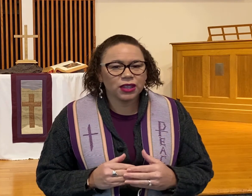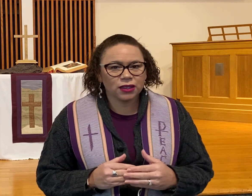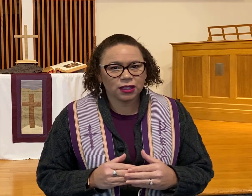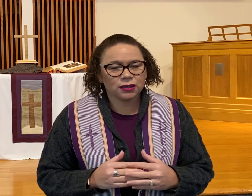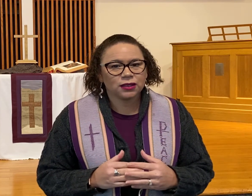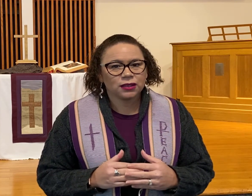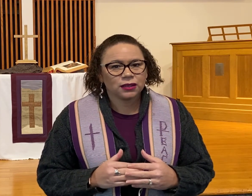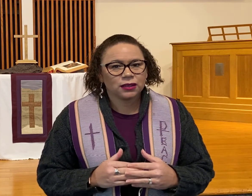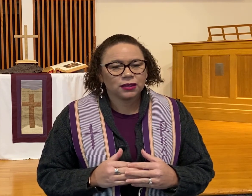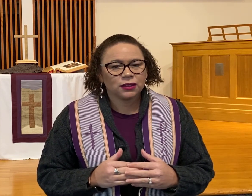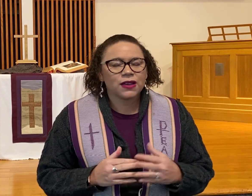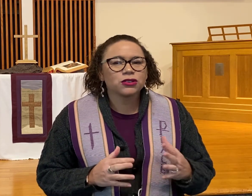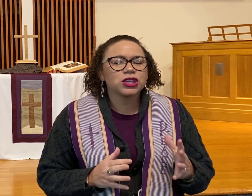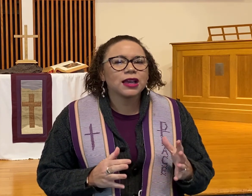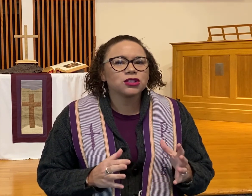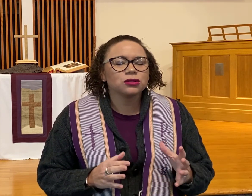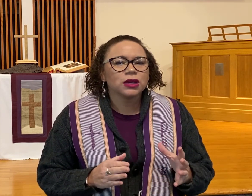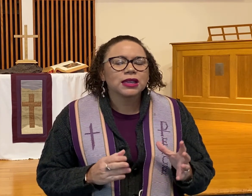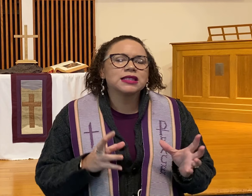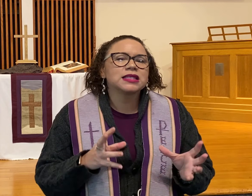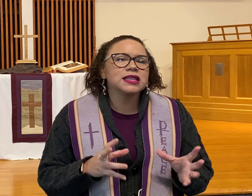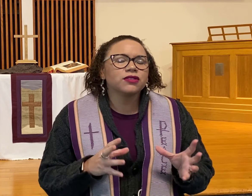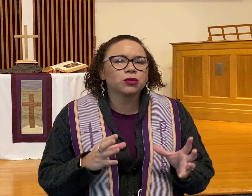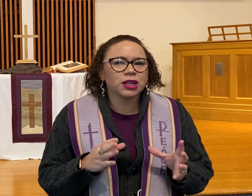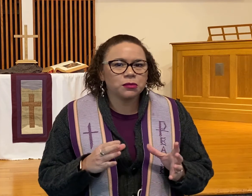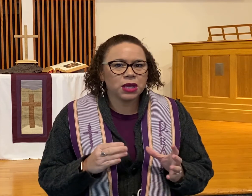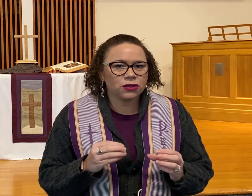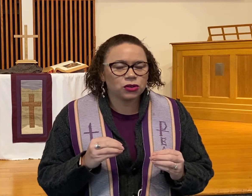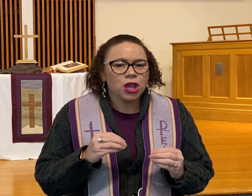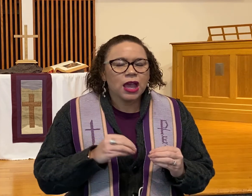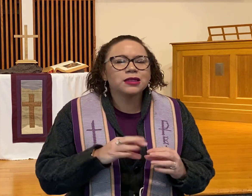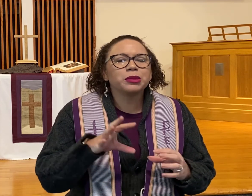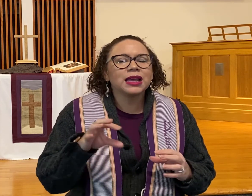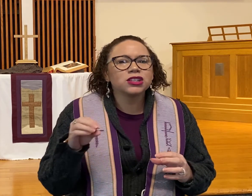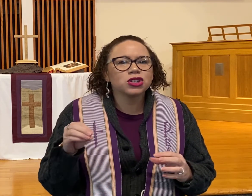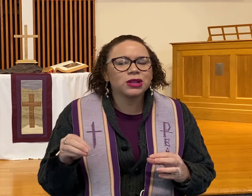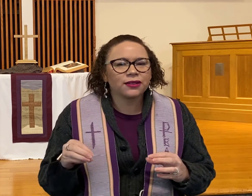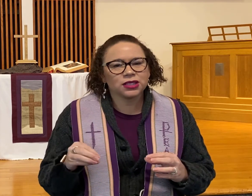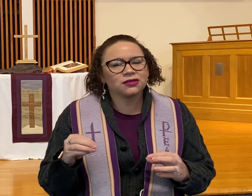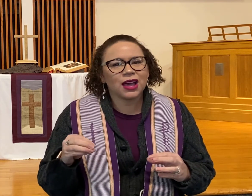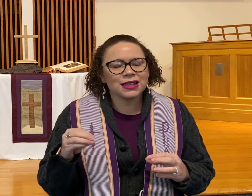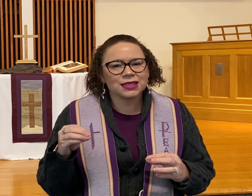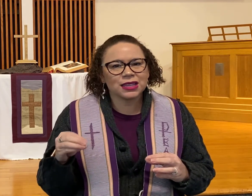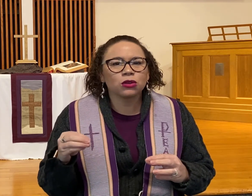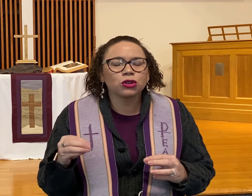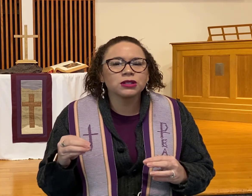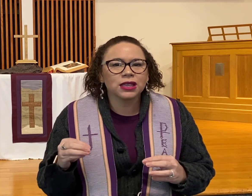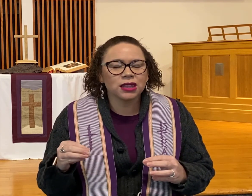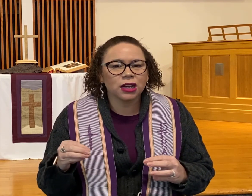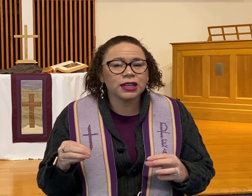healing, of how she had to conceive of what it meant, and the plan she would have to devise in order to get there.